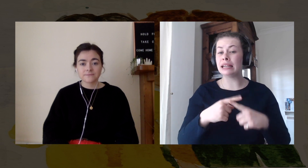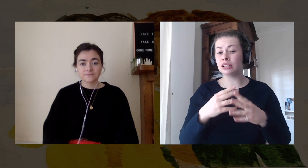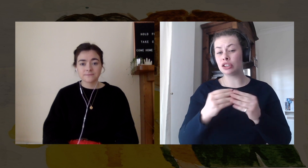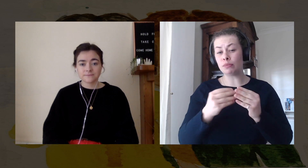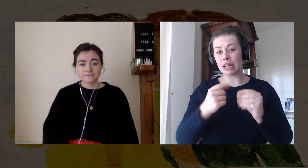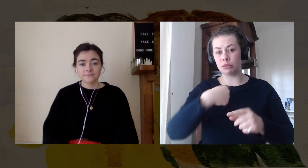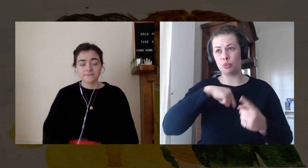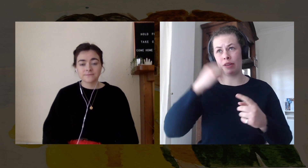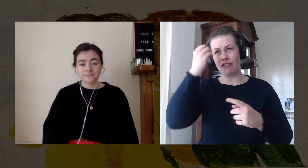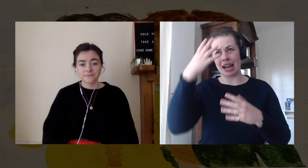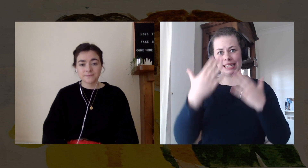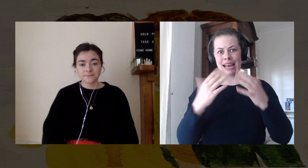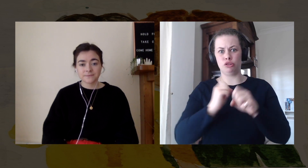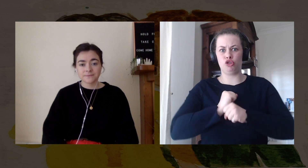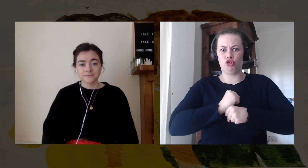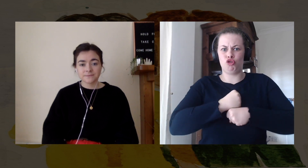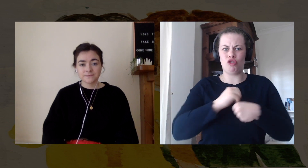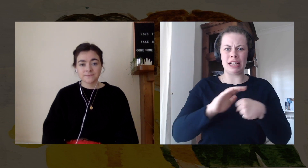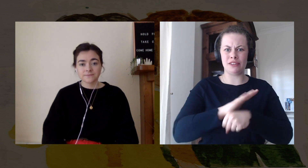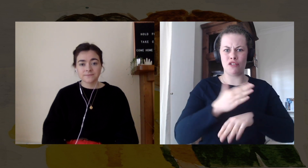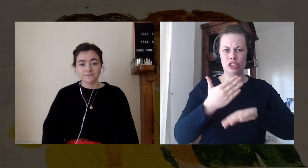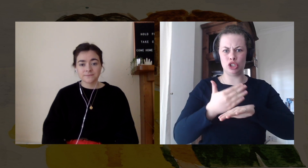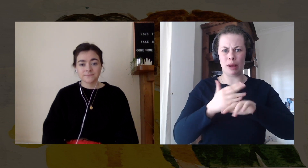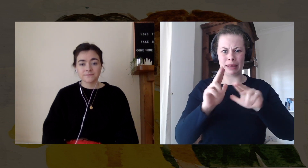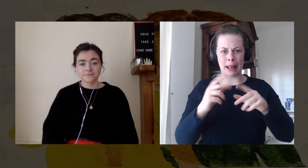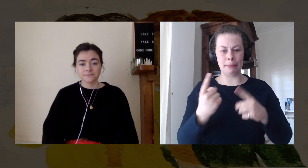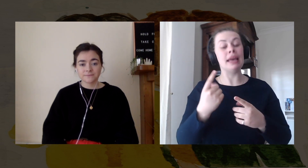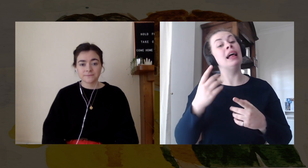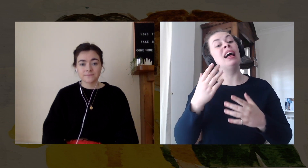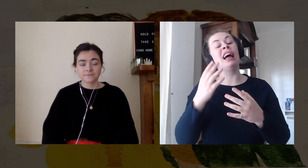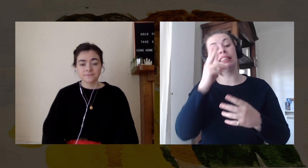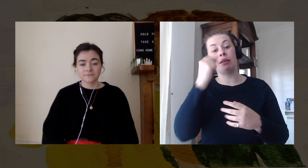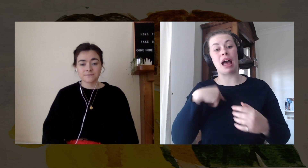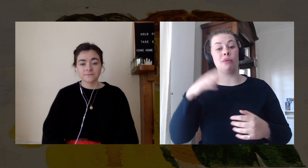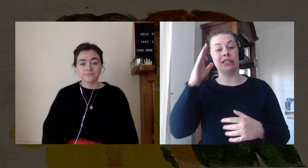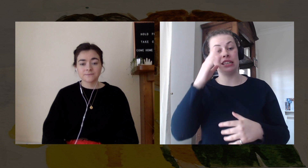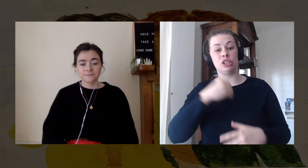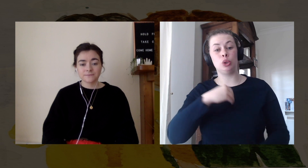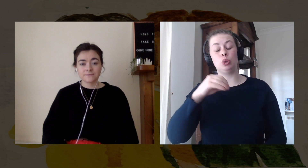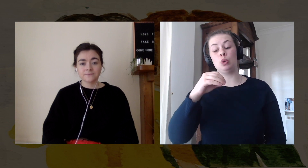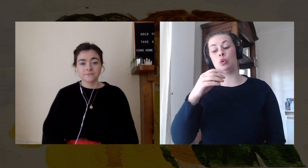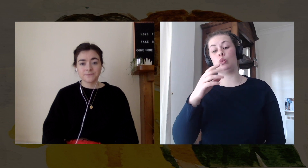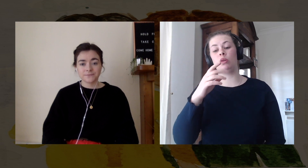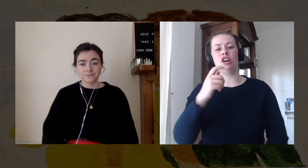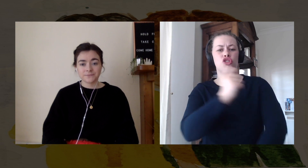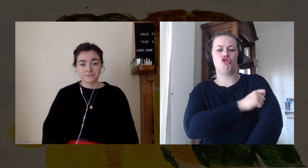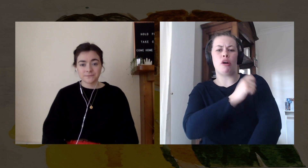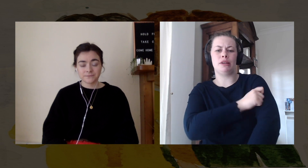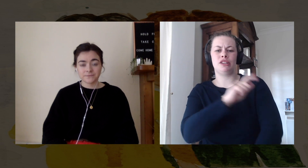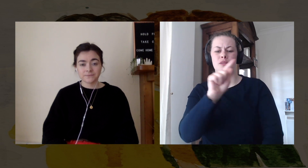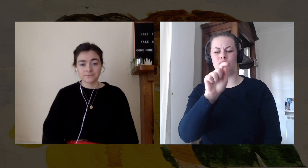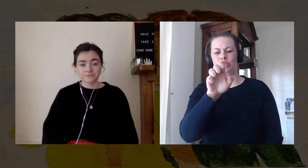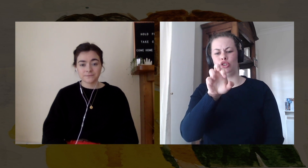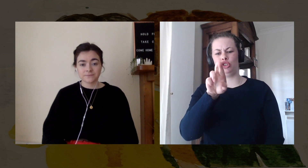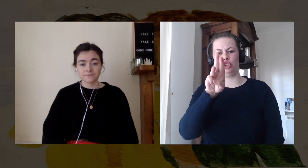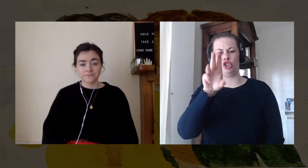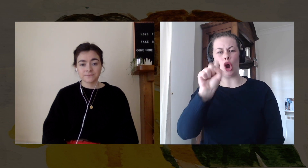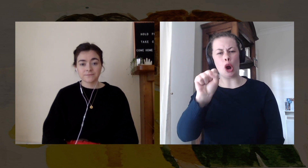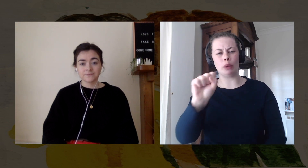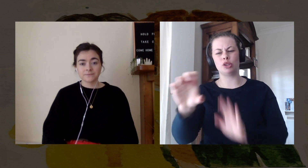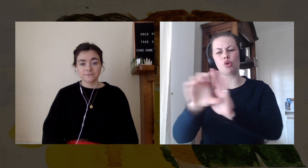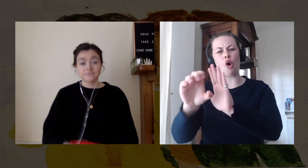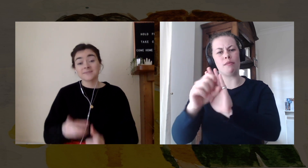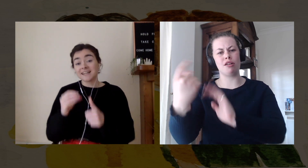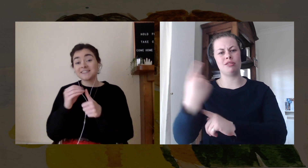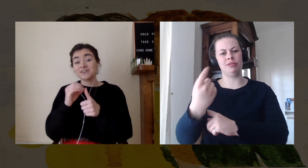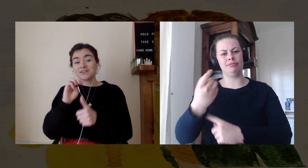Terps, which Cormac put us on to. And I was listening to one of the episodes where they were talking... Another podcast, by the way. Yeah,